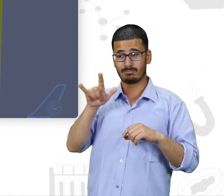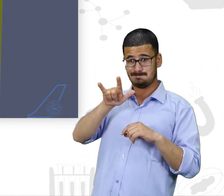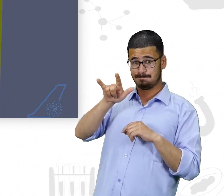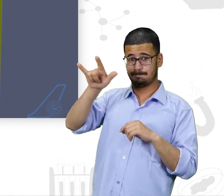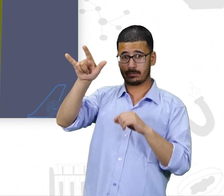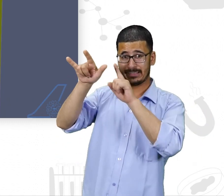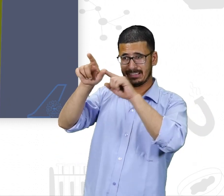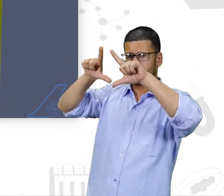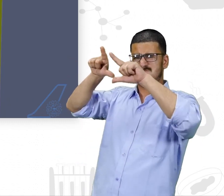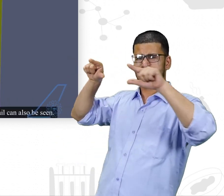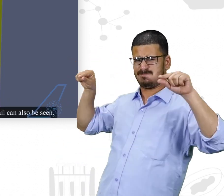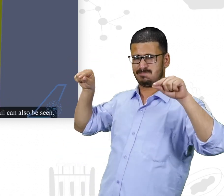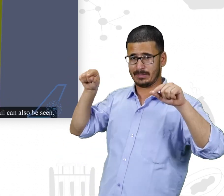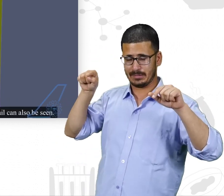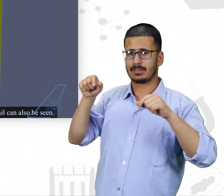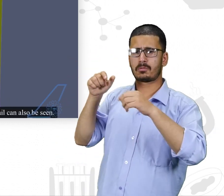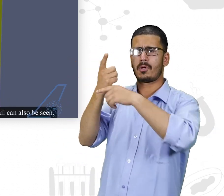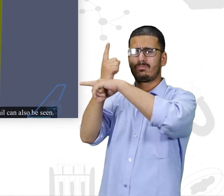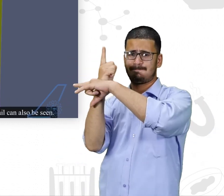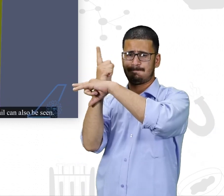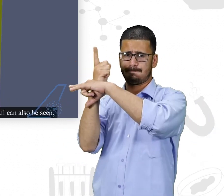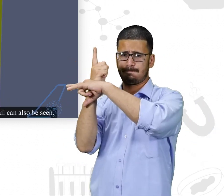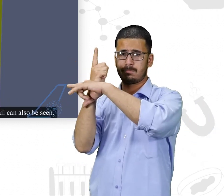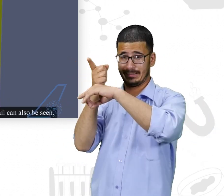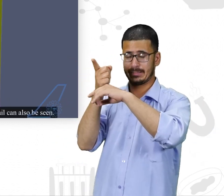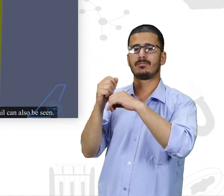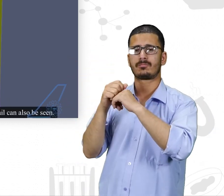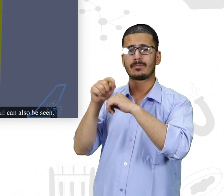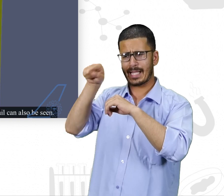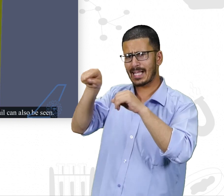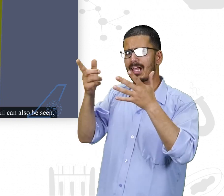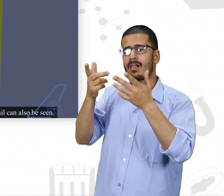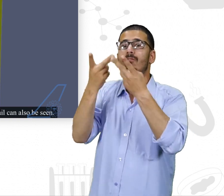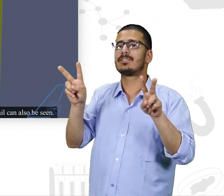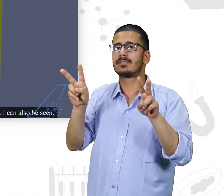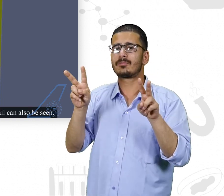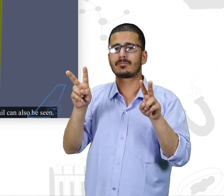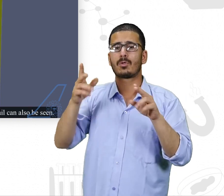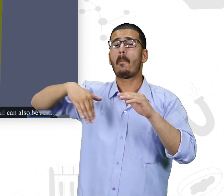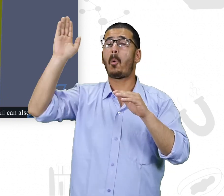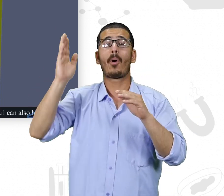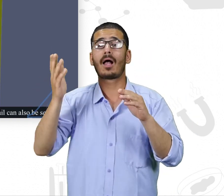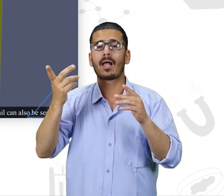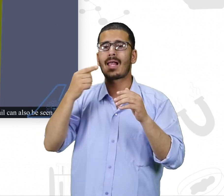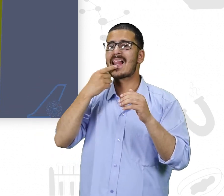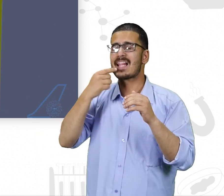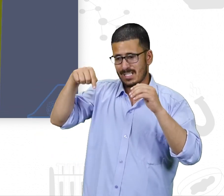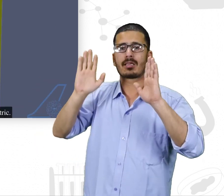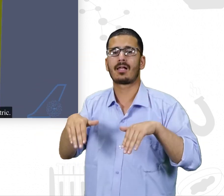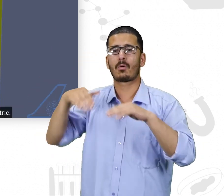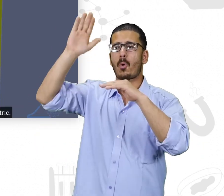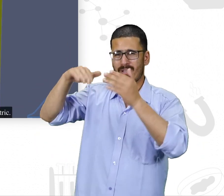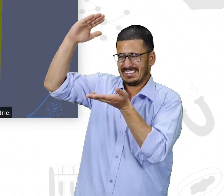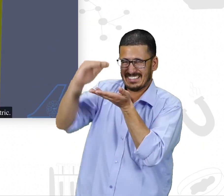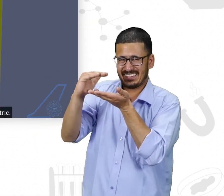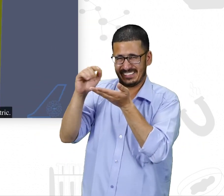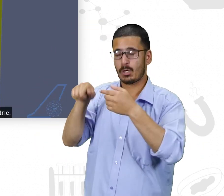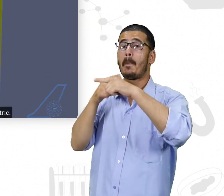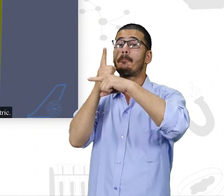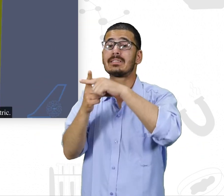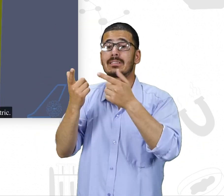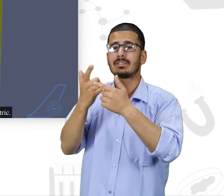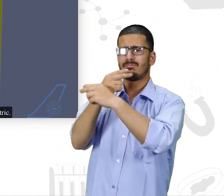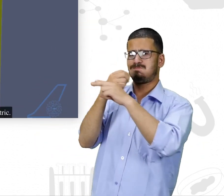aircrafts. Pressure difference between the upper and lower surface of the horizontal tail can also be seen. As there is no side